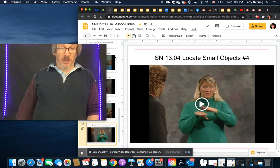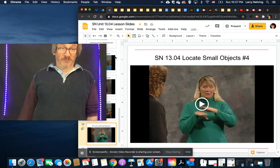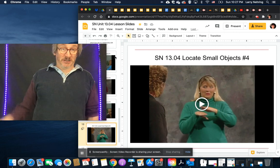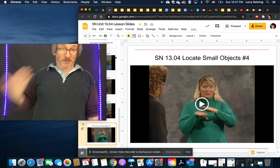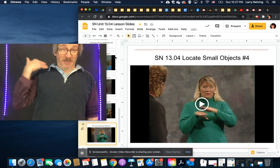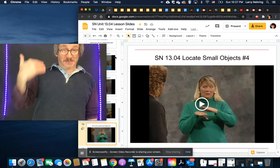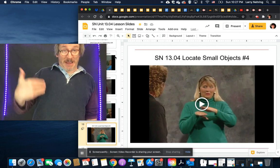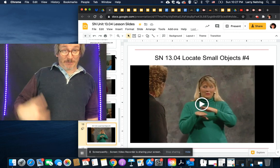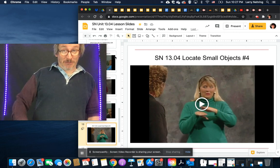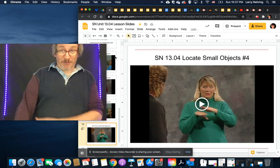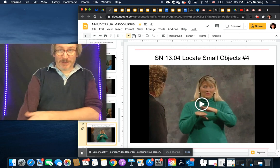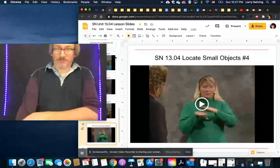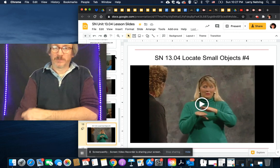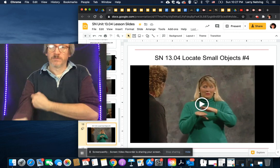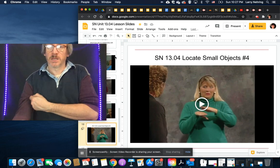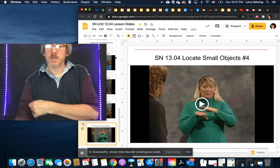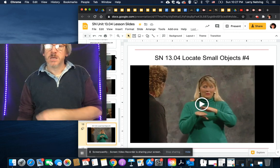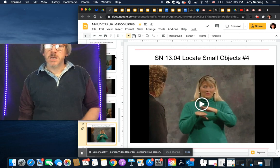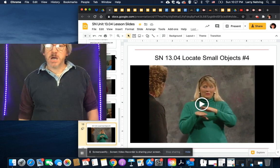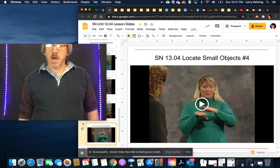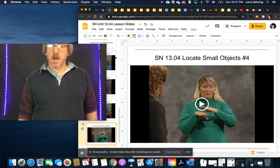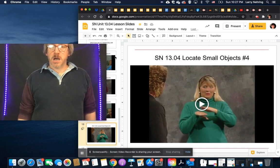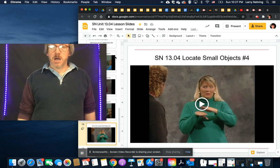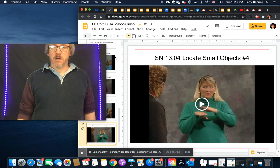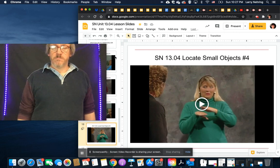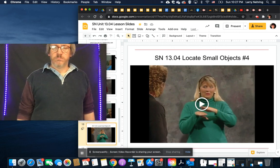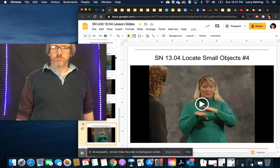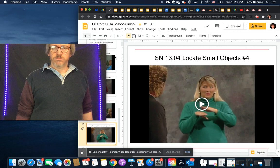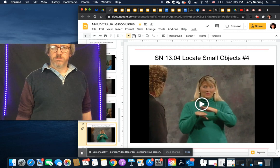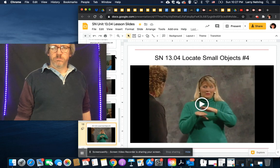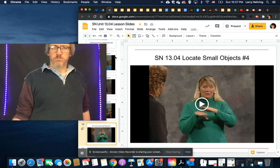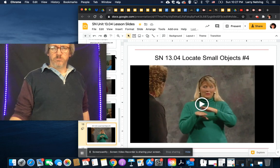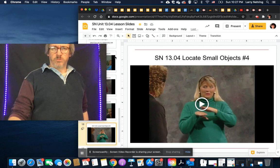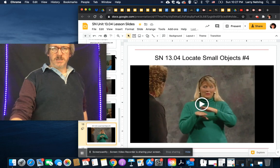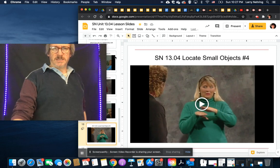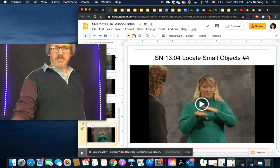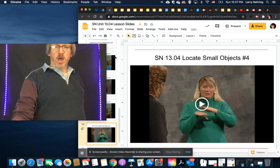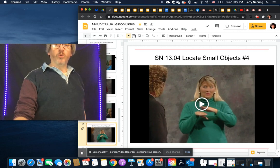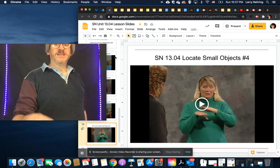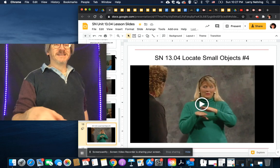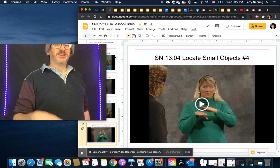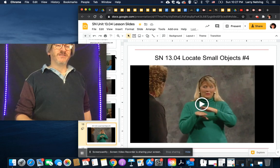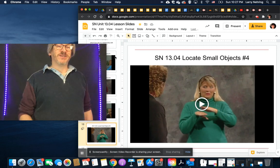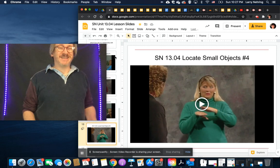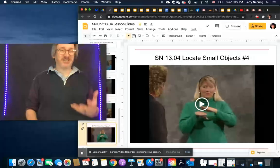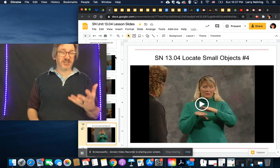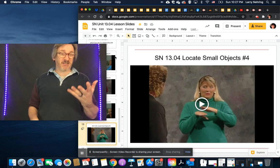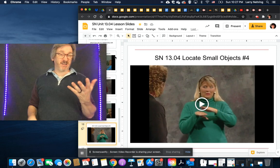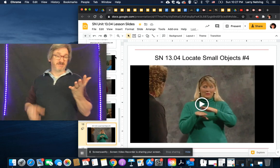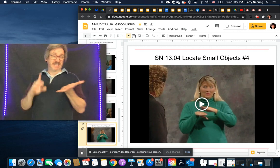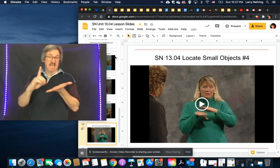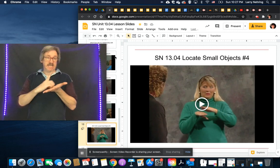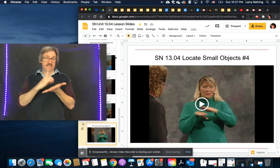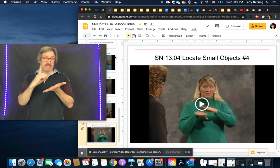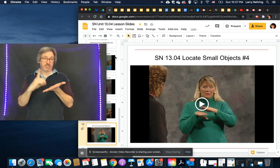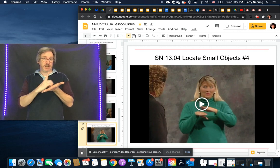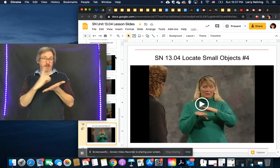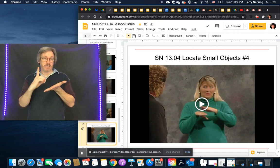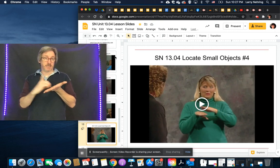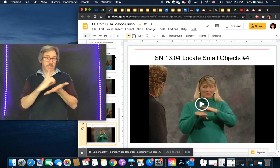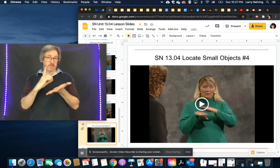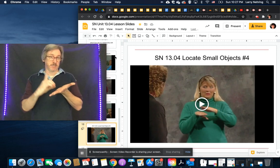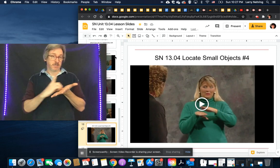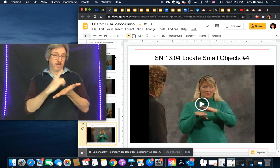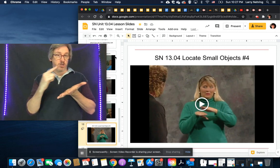Surprised my wife didn't come in and smack me right away. What is this? Oh, this guy's looking for the dictionary.